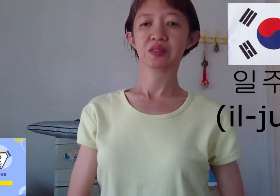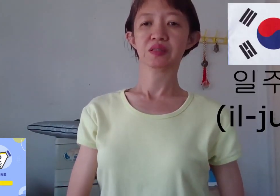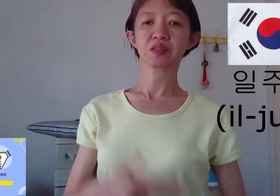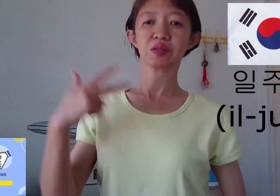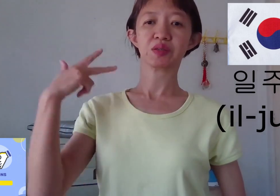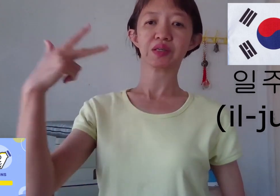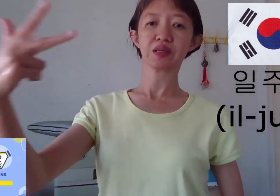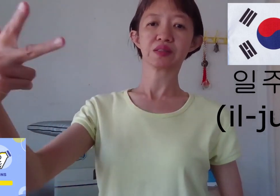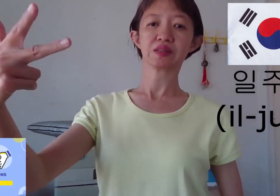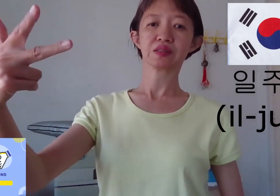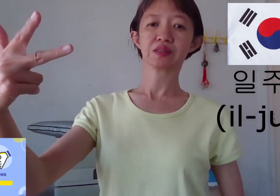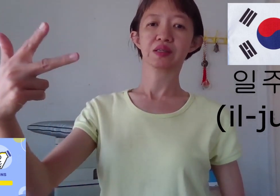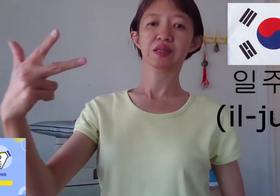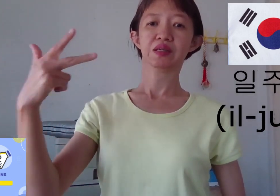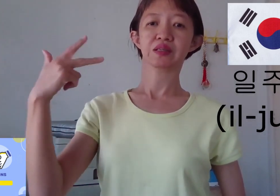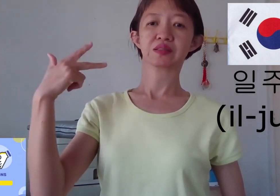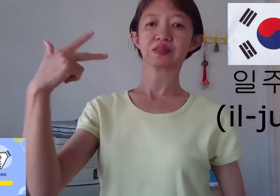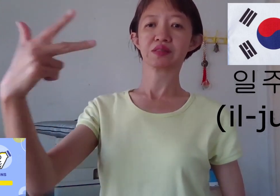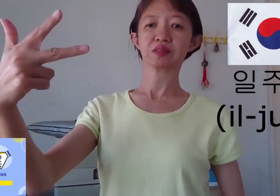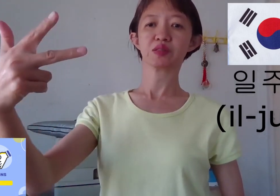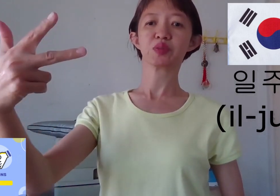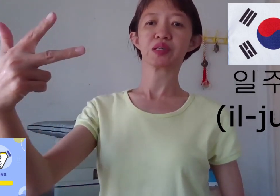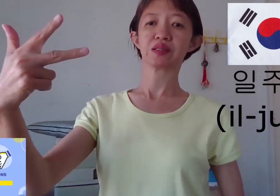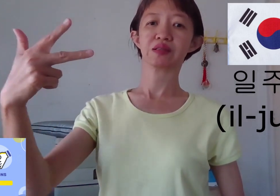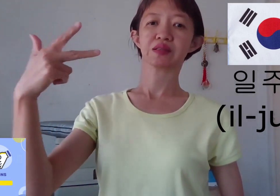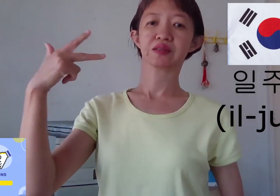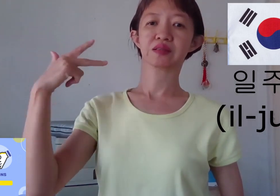In Korean, it's Juil.